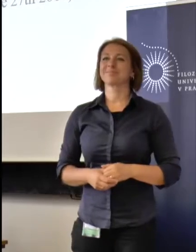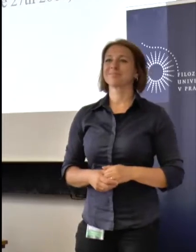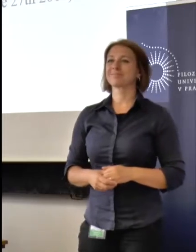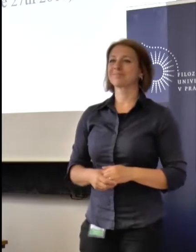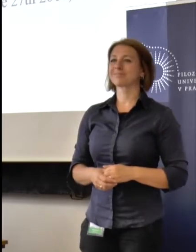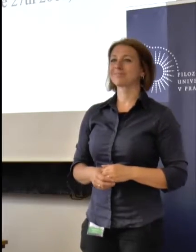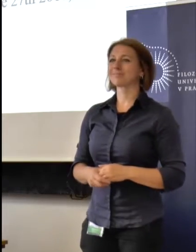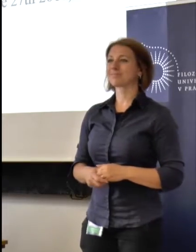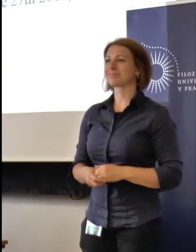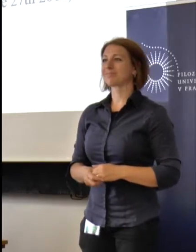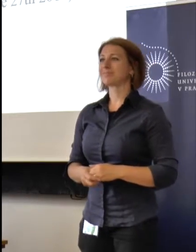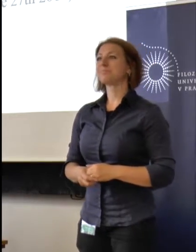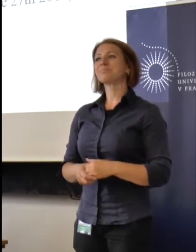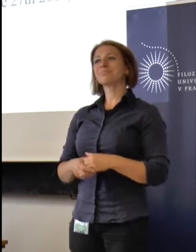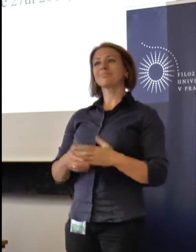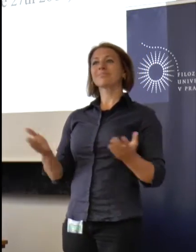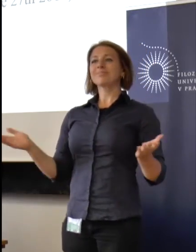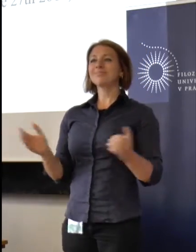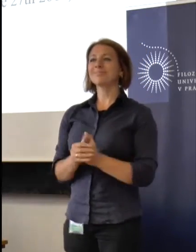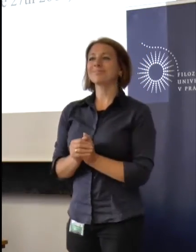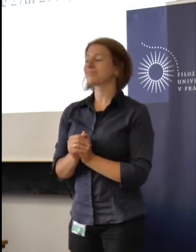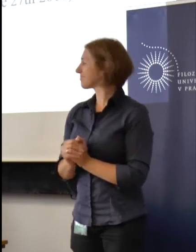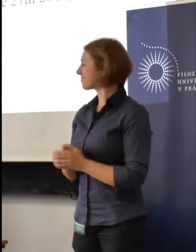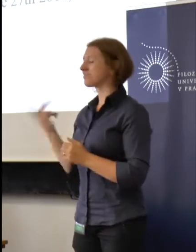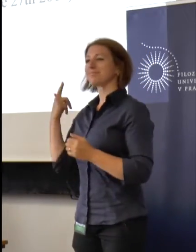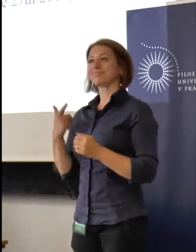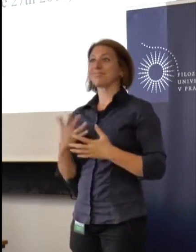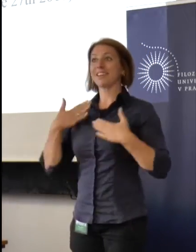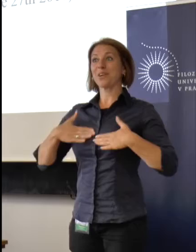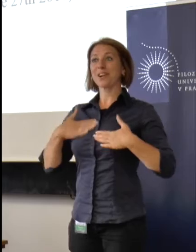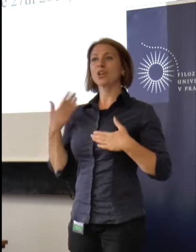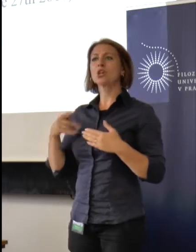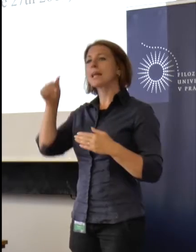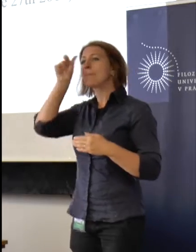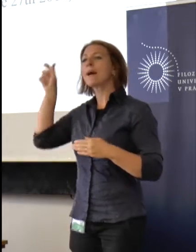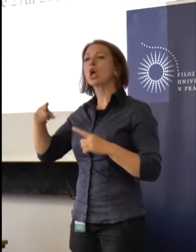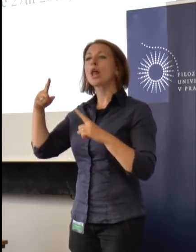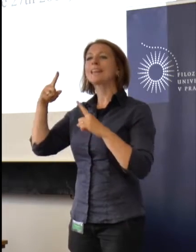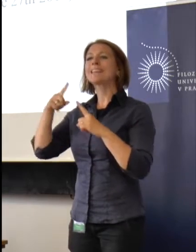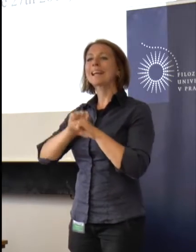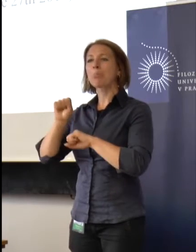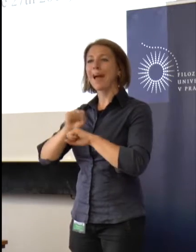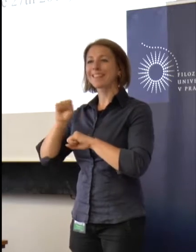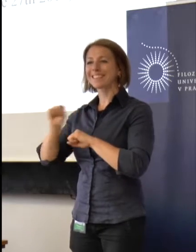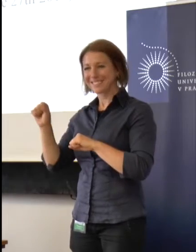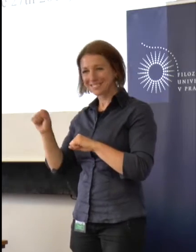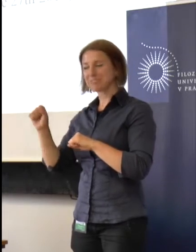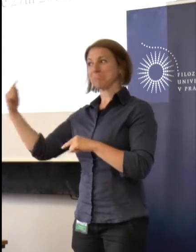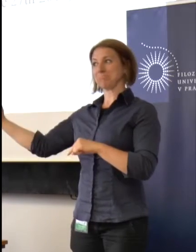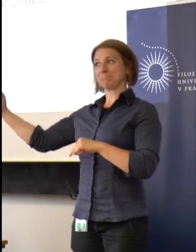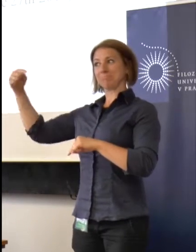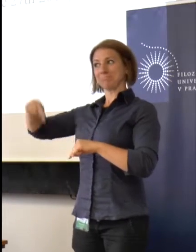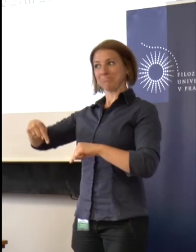It's an equal pleasure for me to introduce Professor Jürgen Trabant. He's Professor Emeritus of